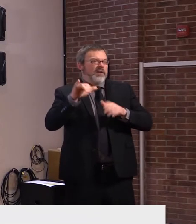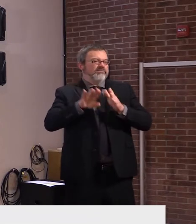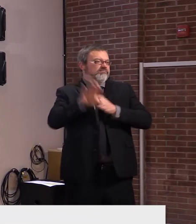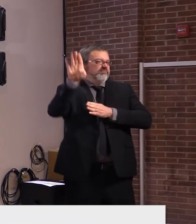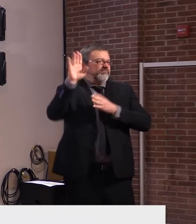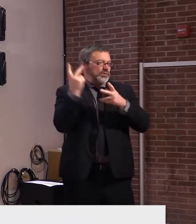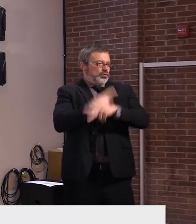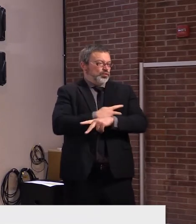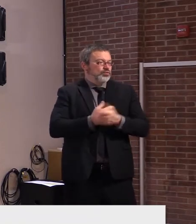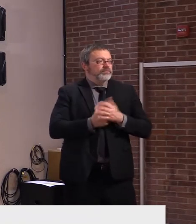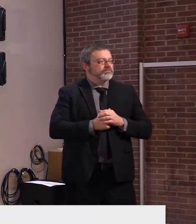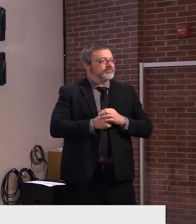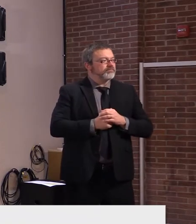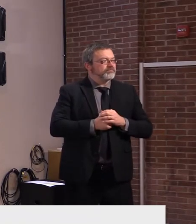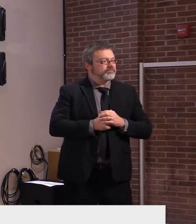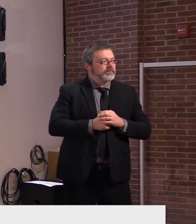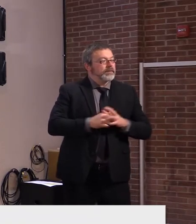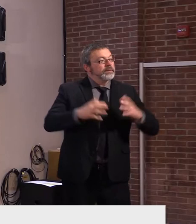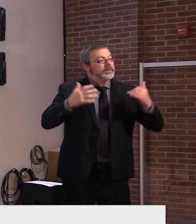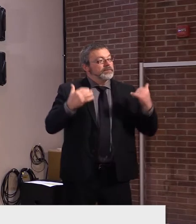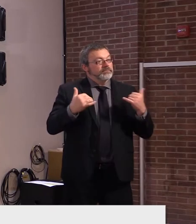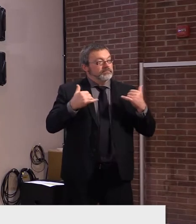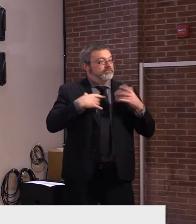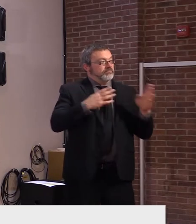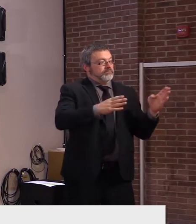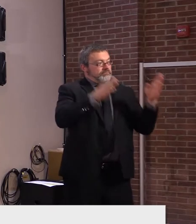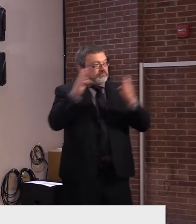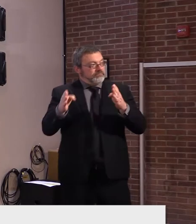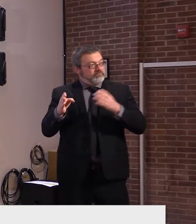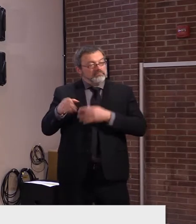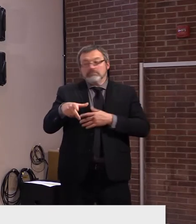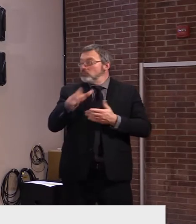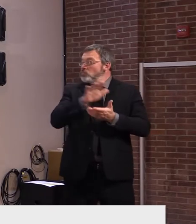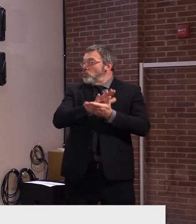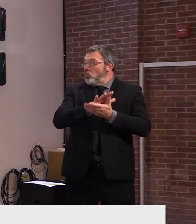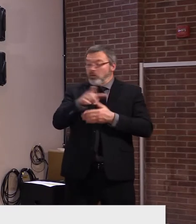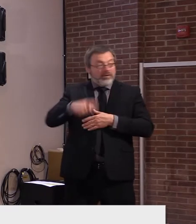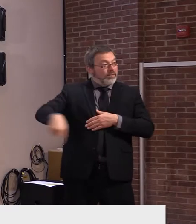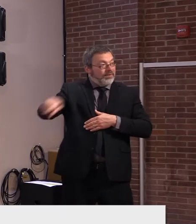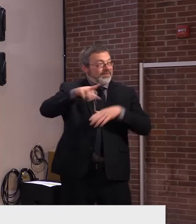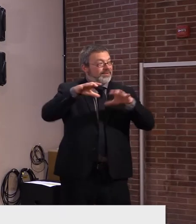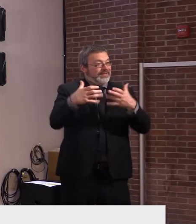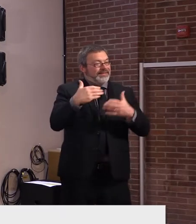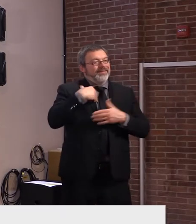19 cases for this week. Testing stayed about the same as last week. So